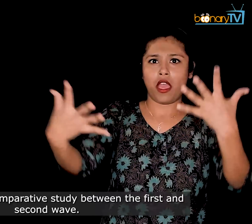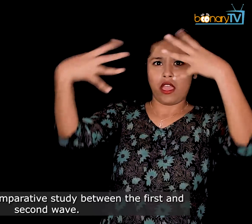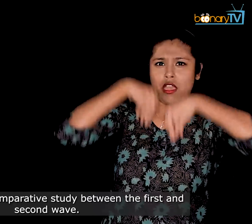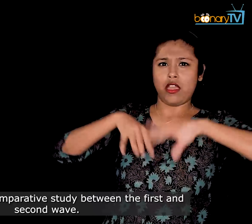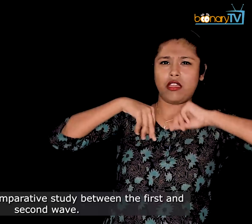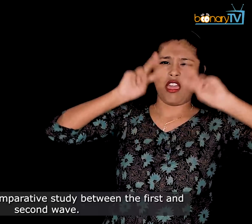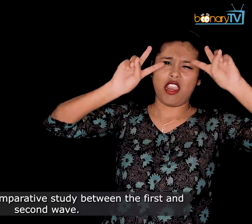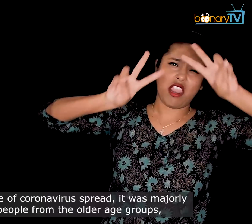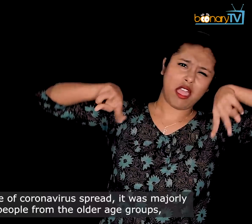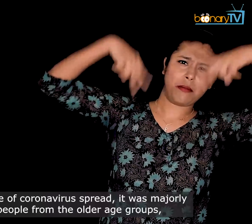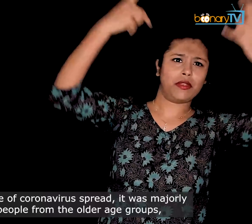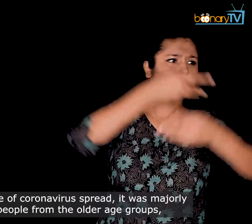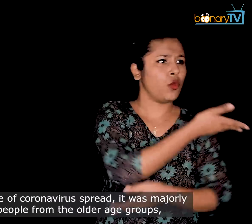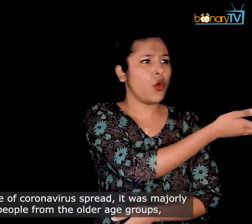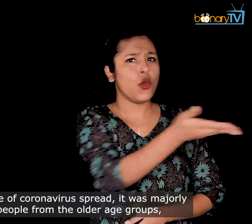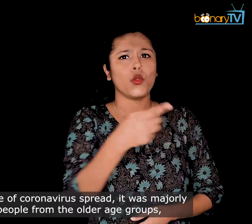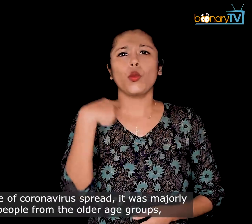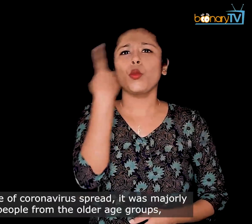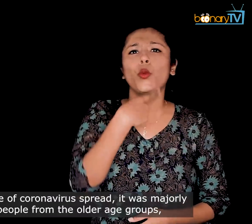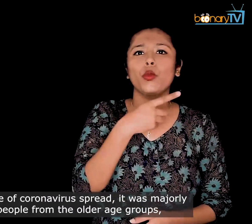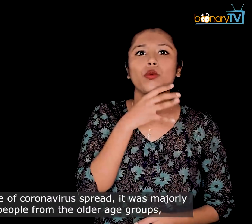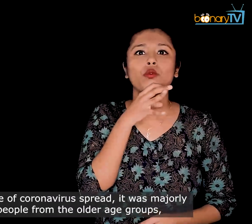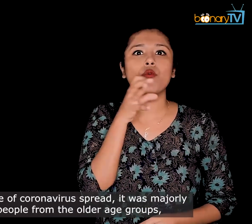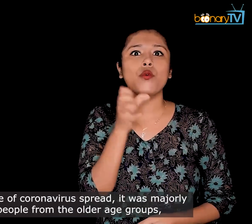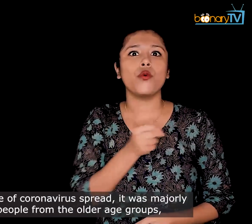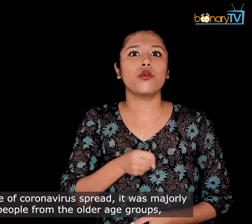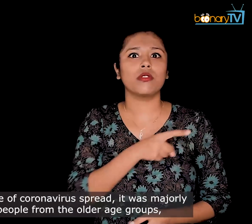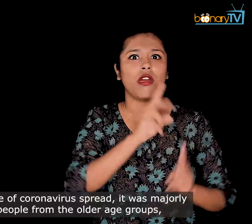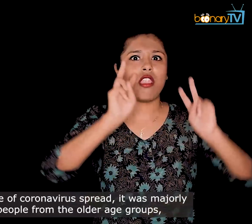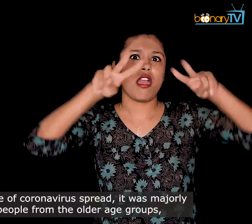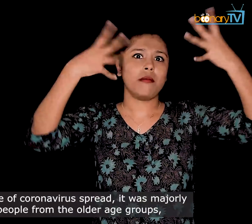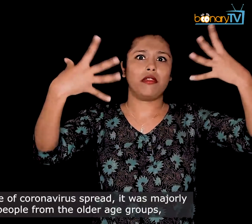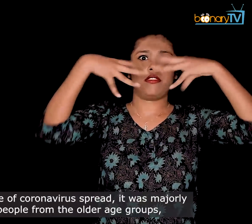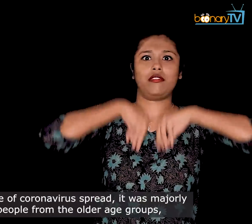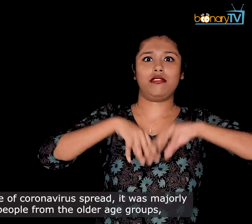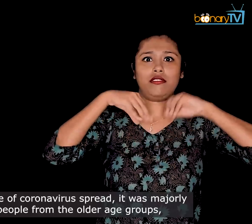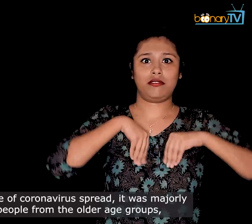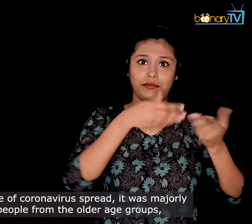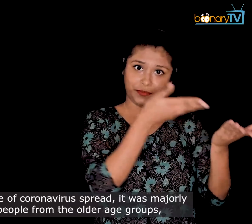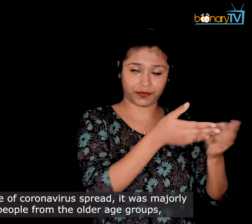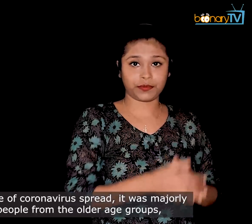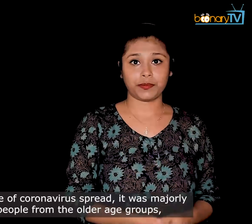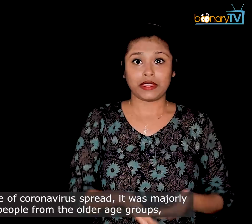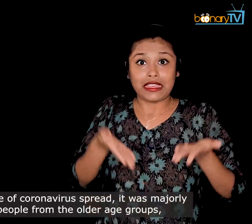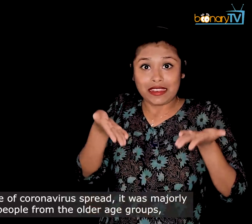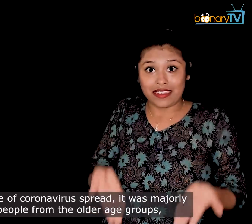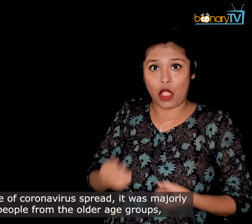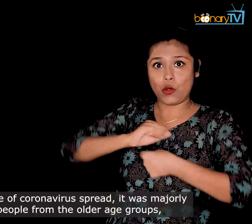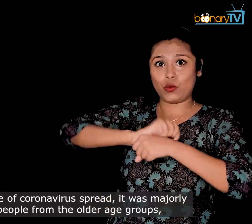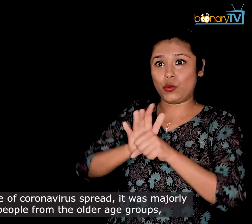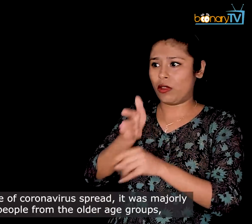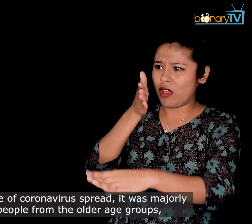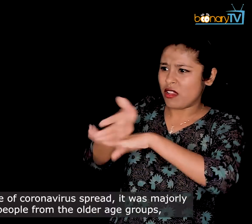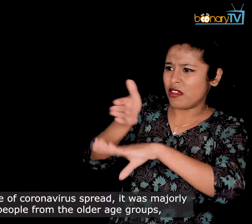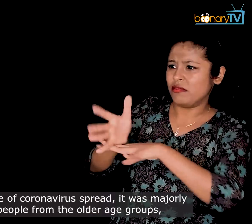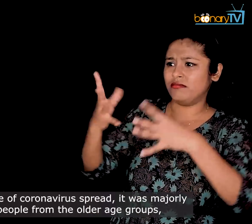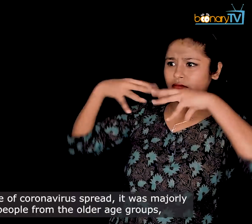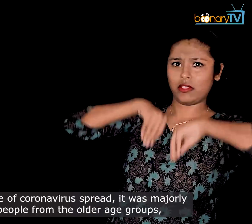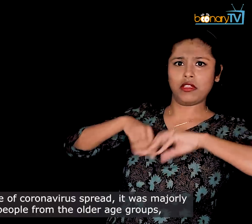when the first wave of corona virus spread it was majorly affecting the people from the older age groups